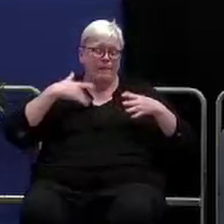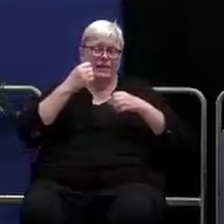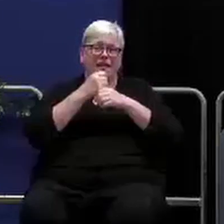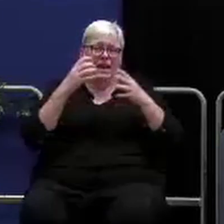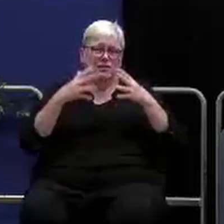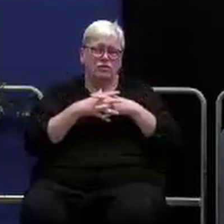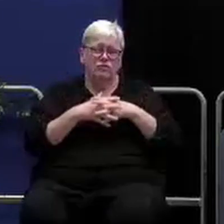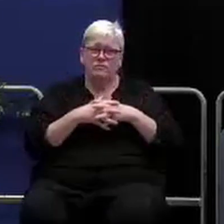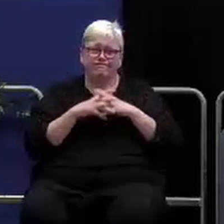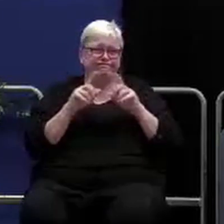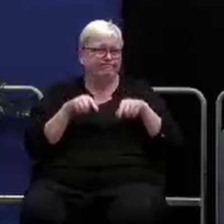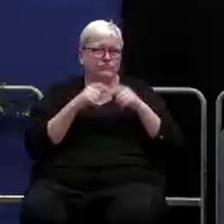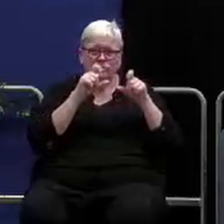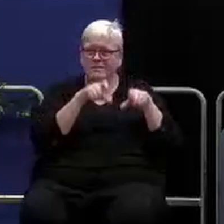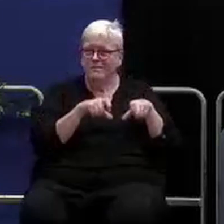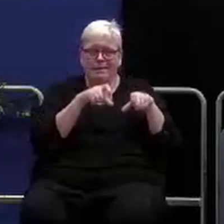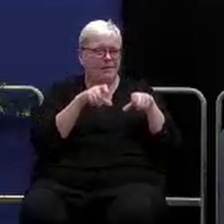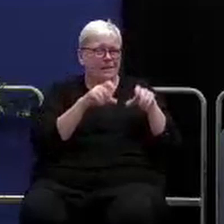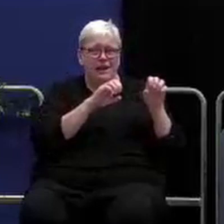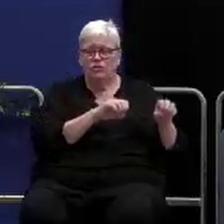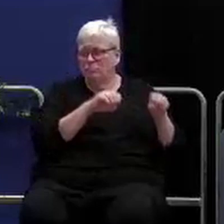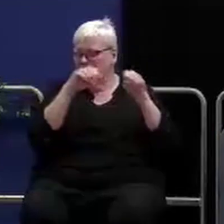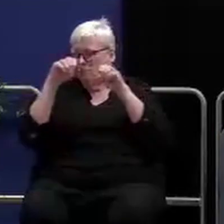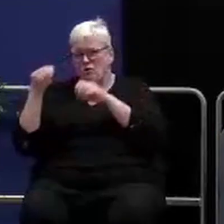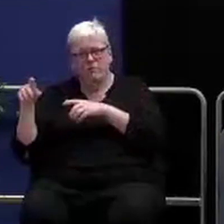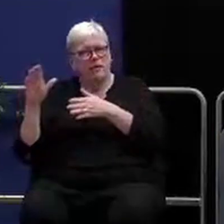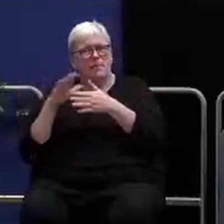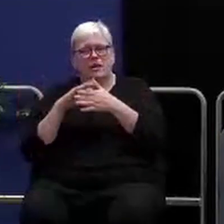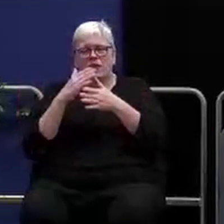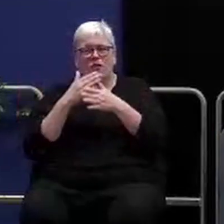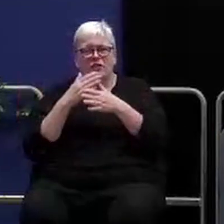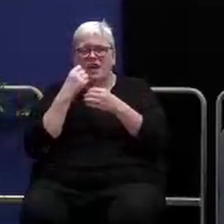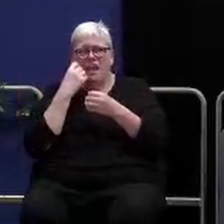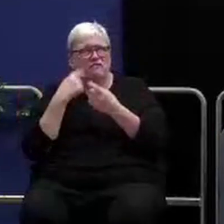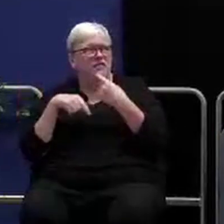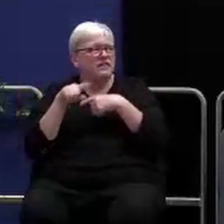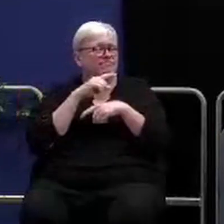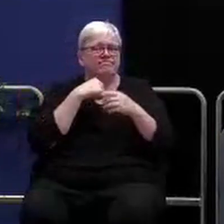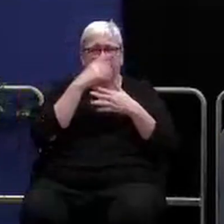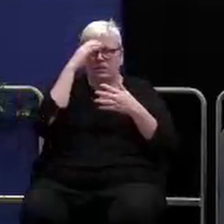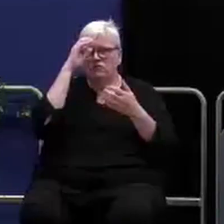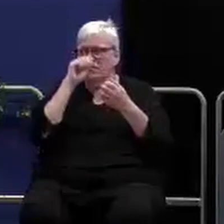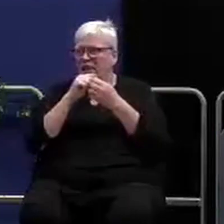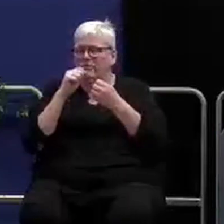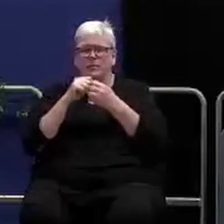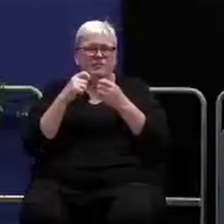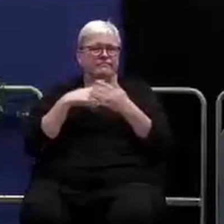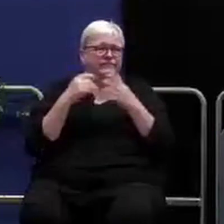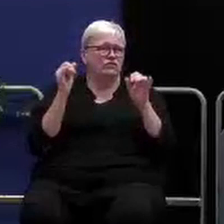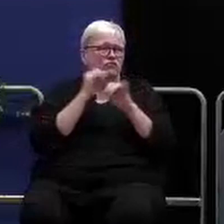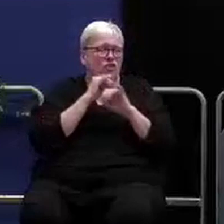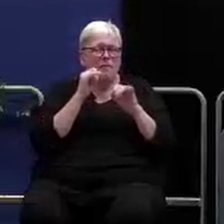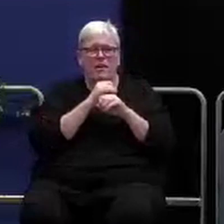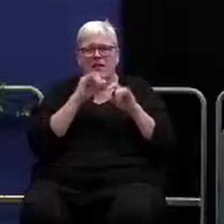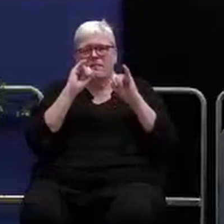I had to physically we moved away because every street that we walked down reminded me